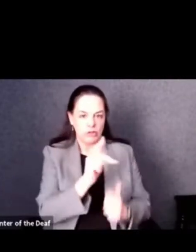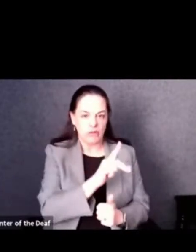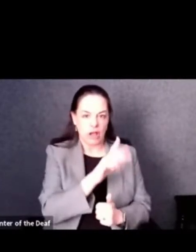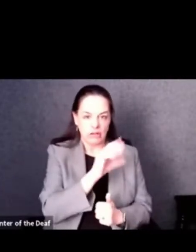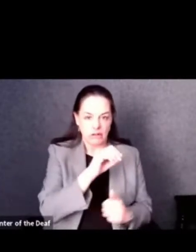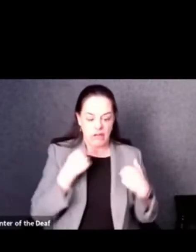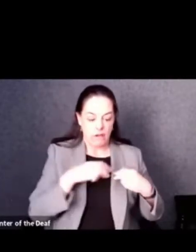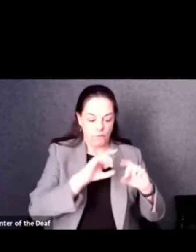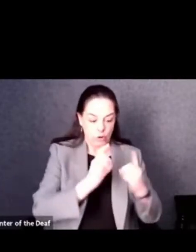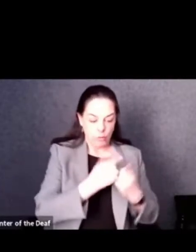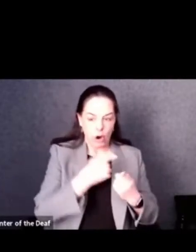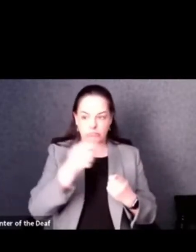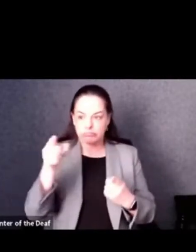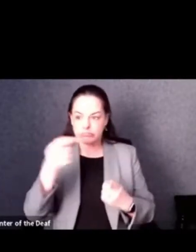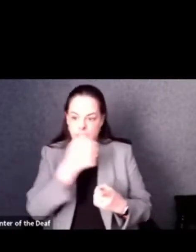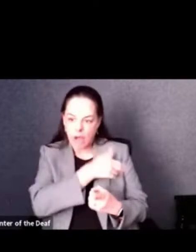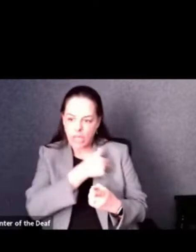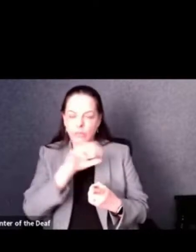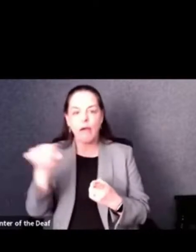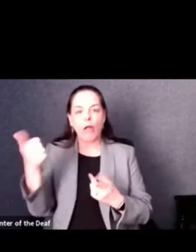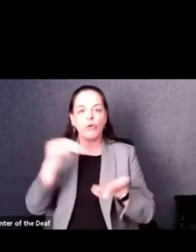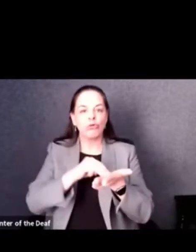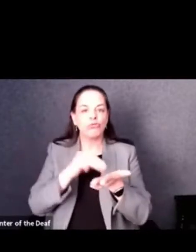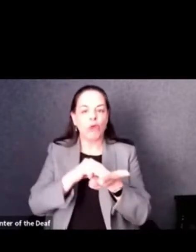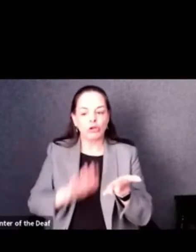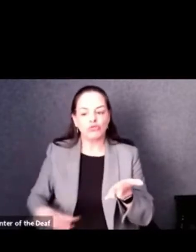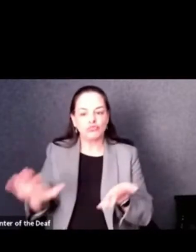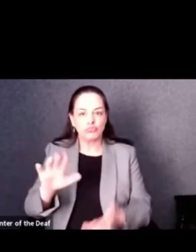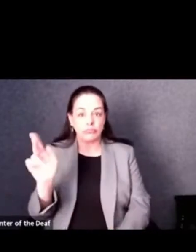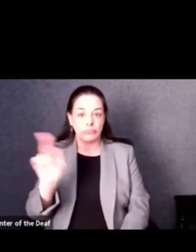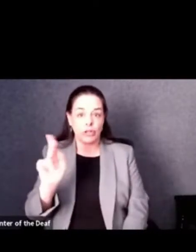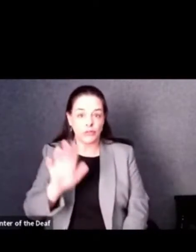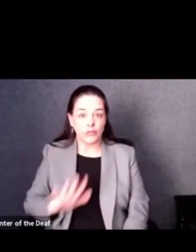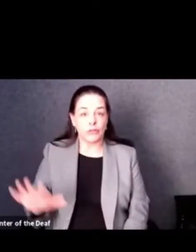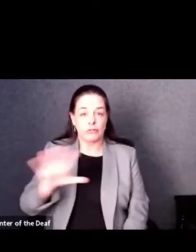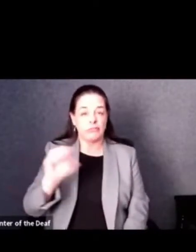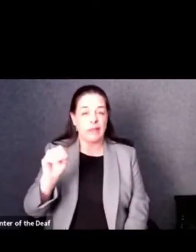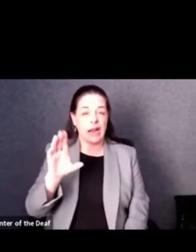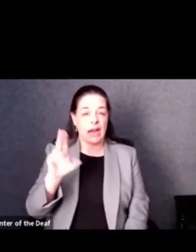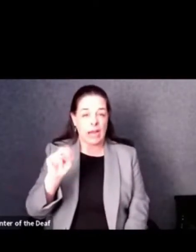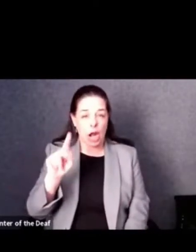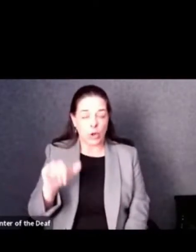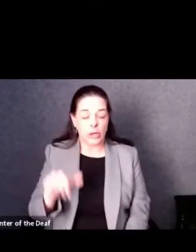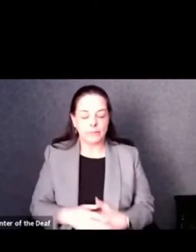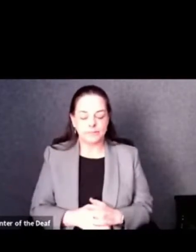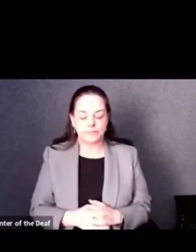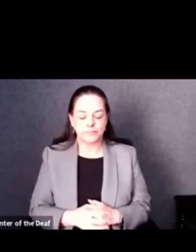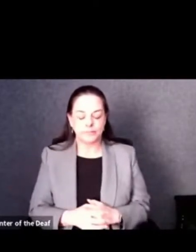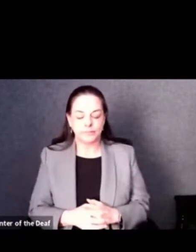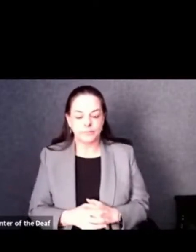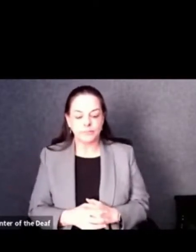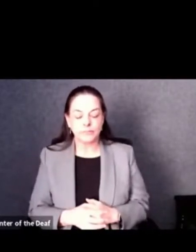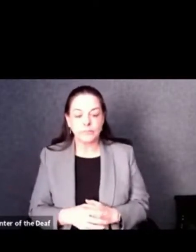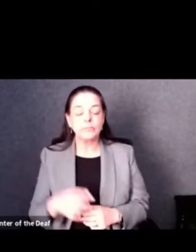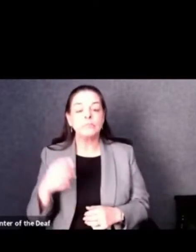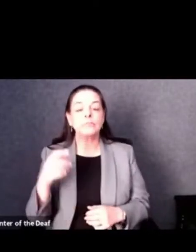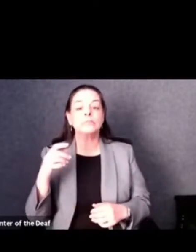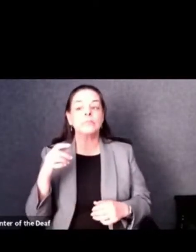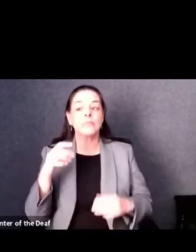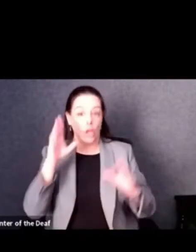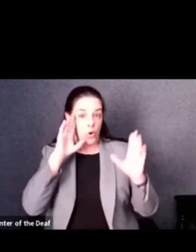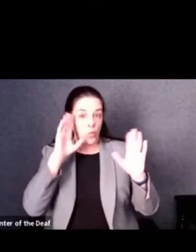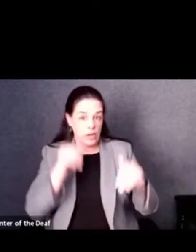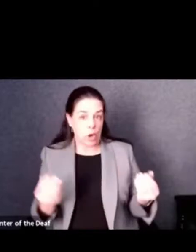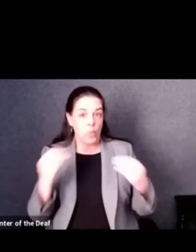Department, hospitals, and our other medical providers across the county. We are with an expected increase in